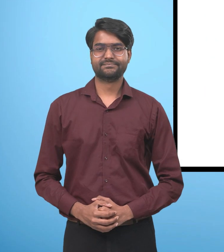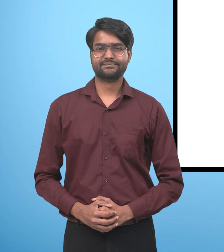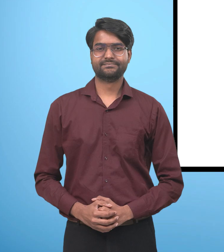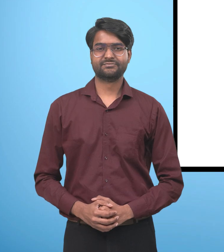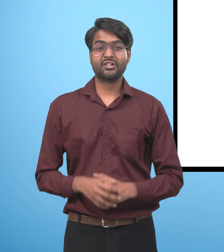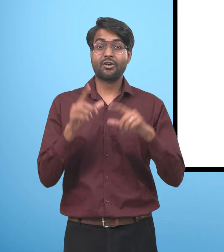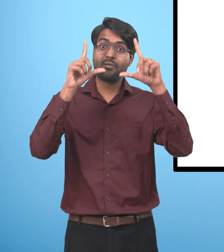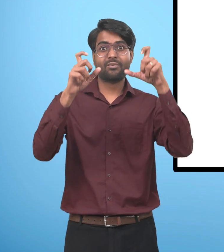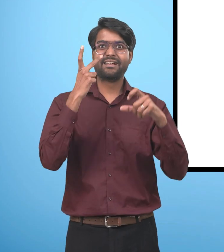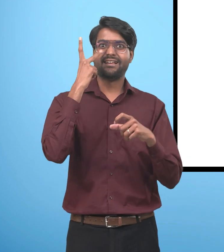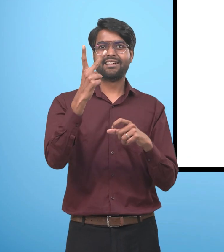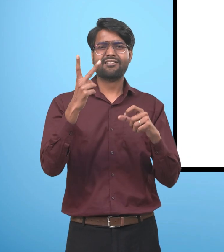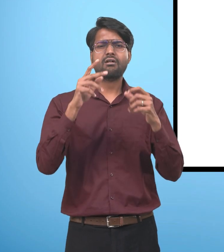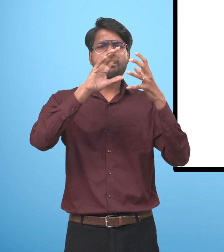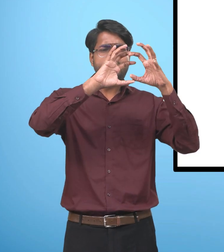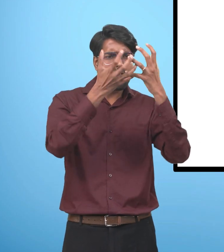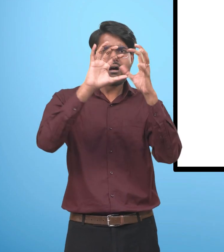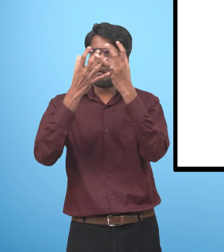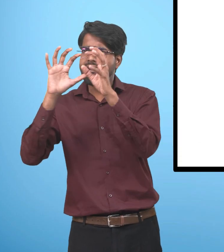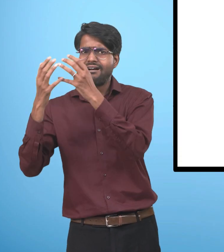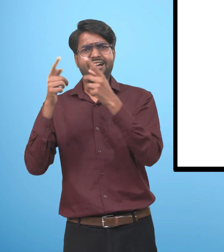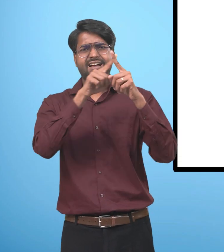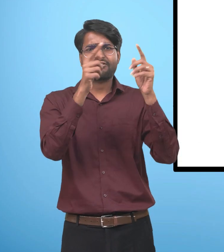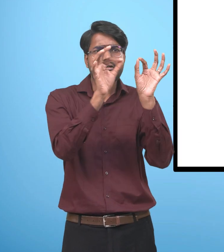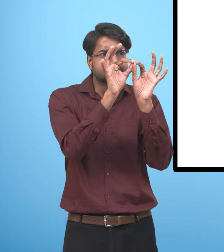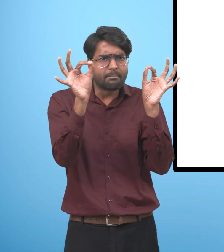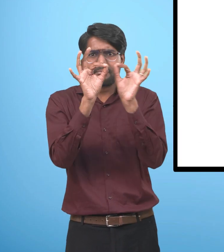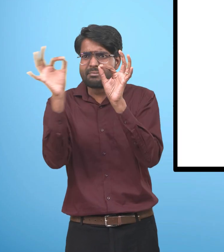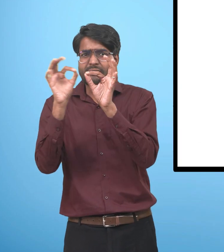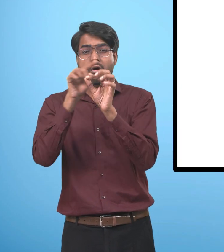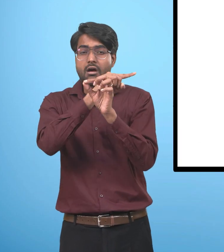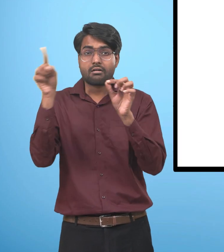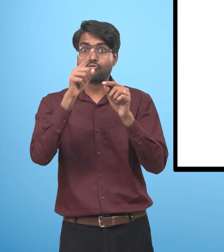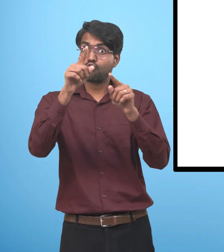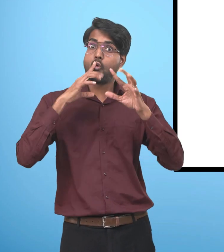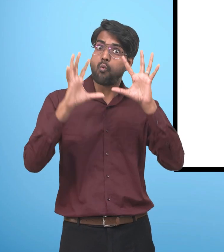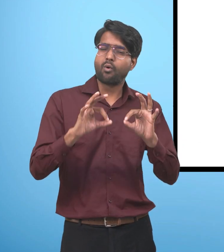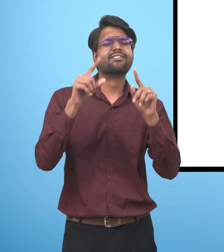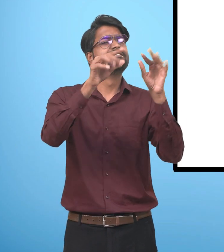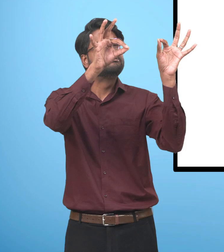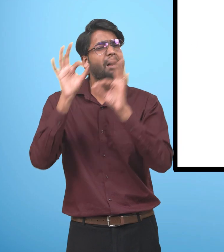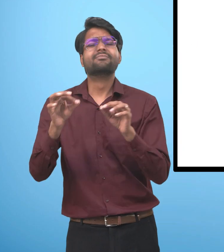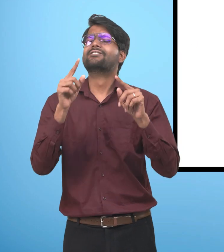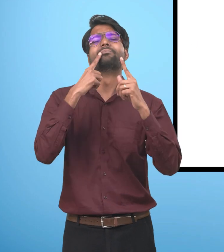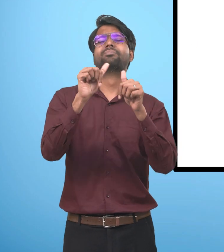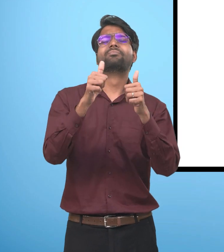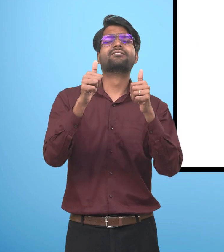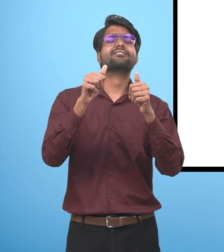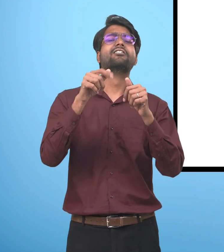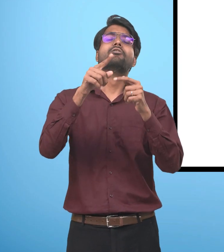In this image, the asteroid belt, Sun, Mercury, Venus, Earth, Mars,